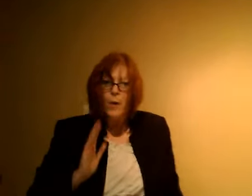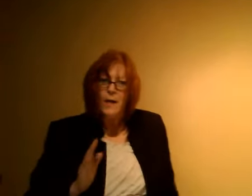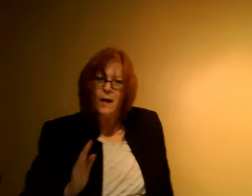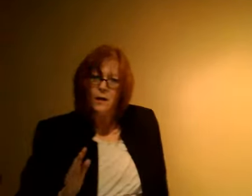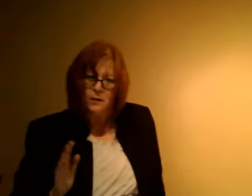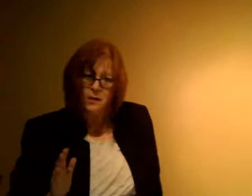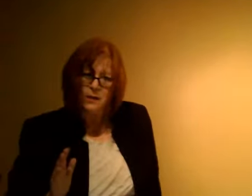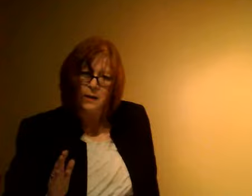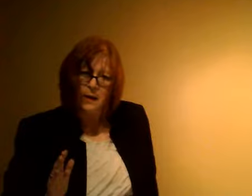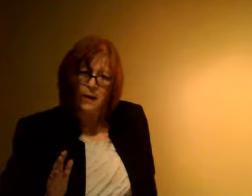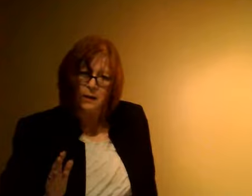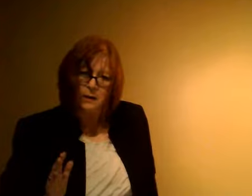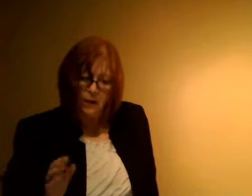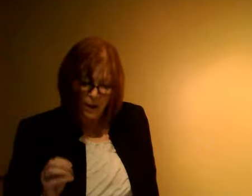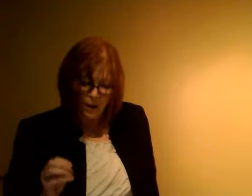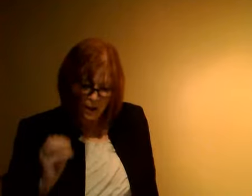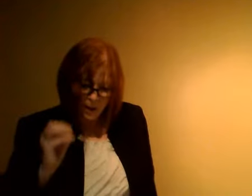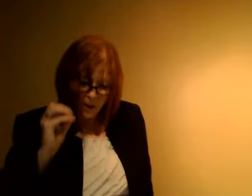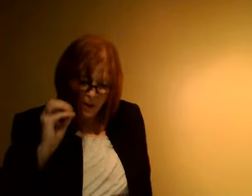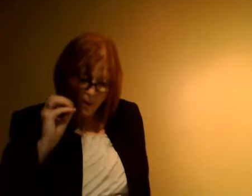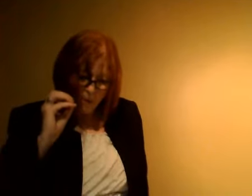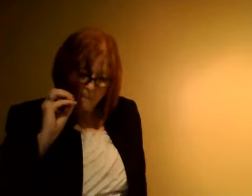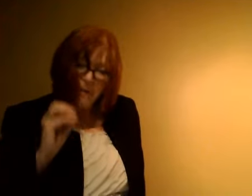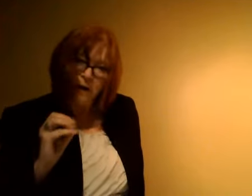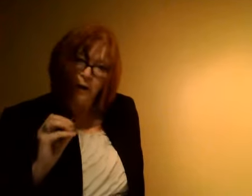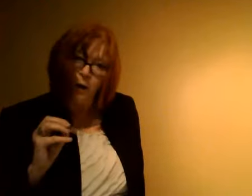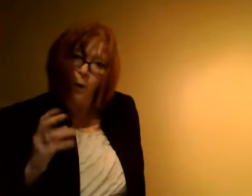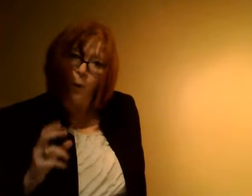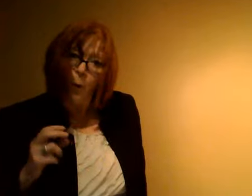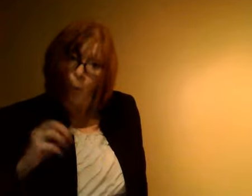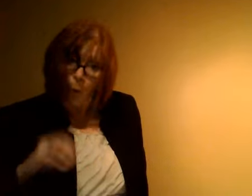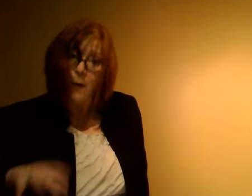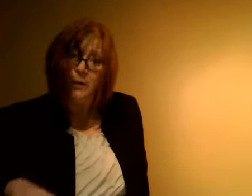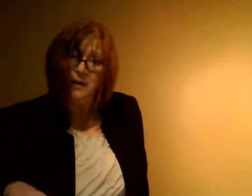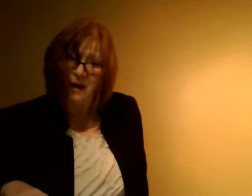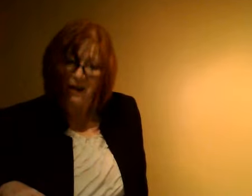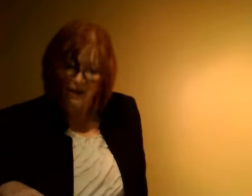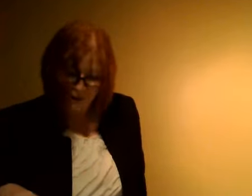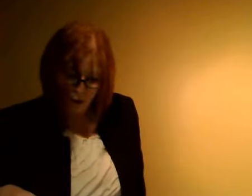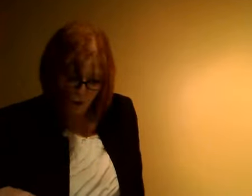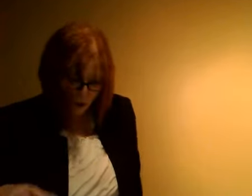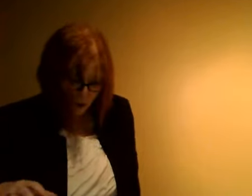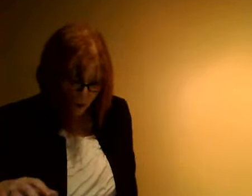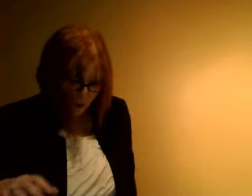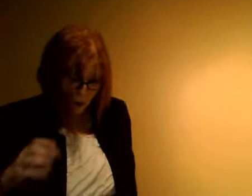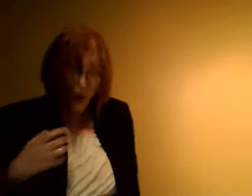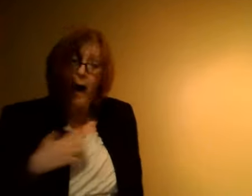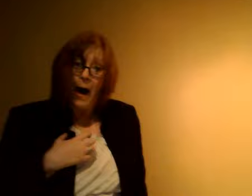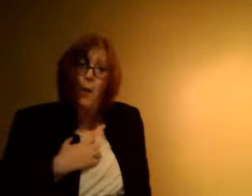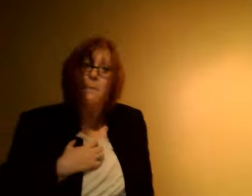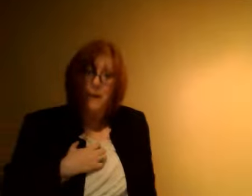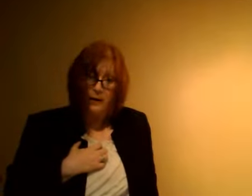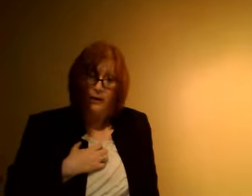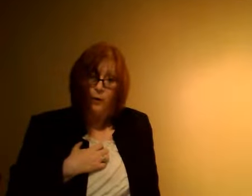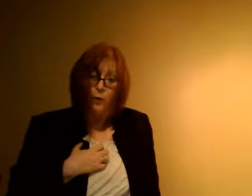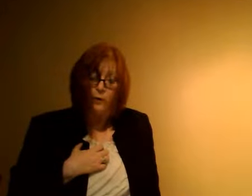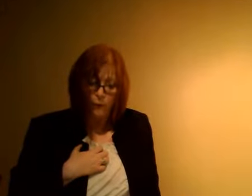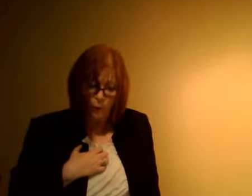We understand better where we stand, our better or for